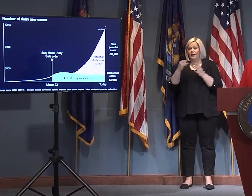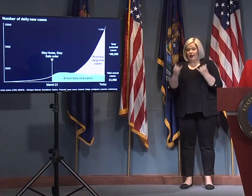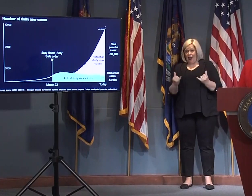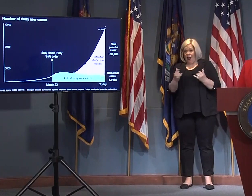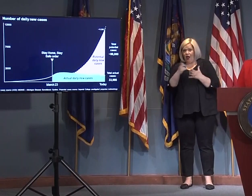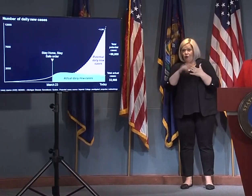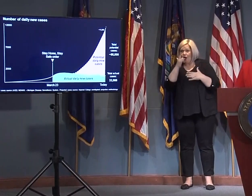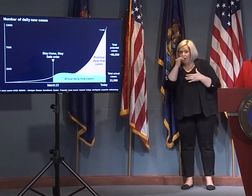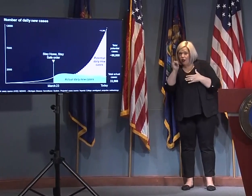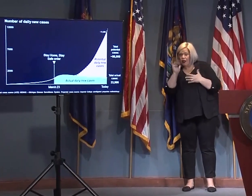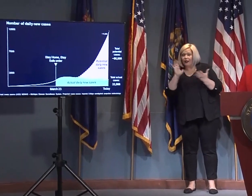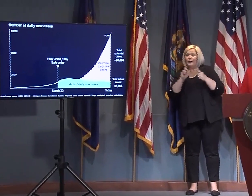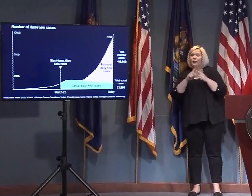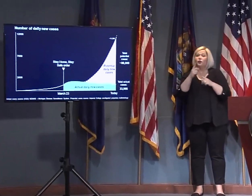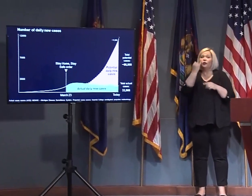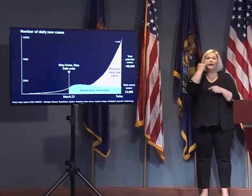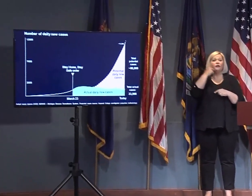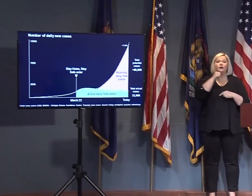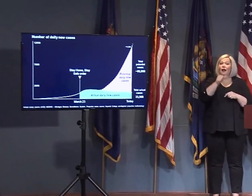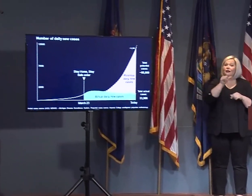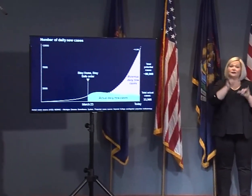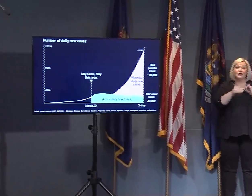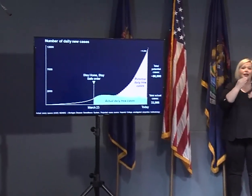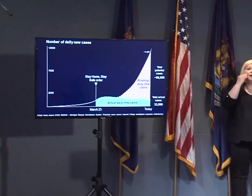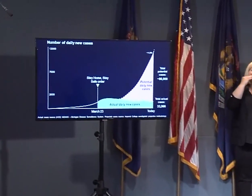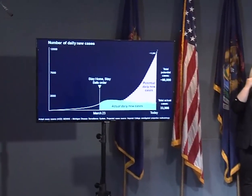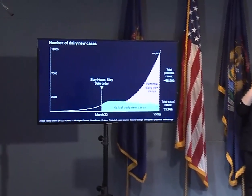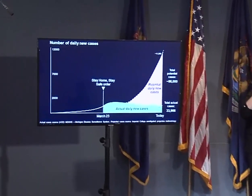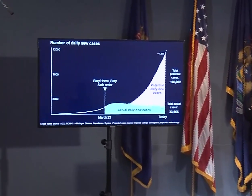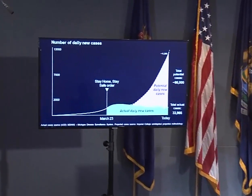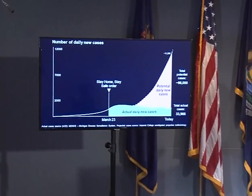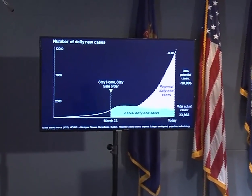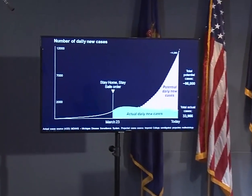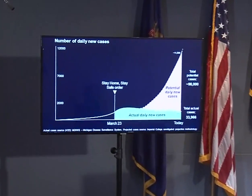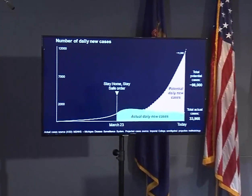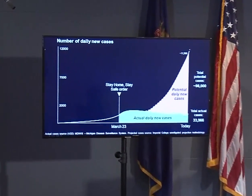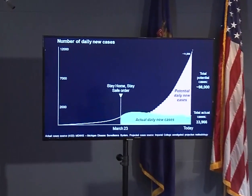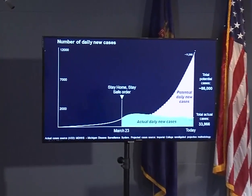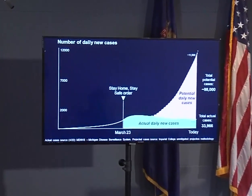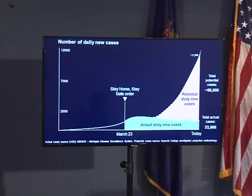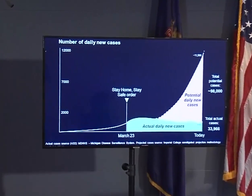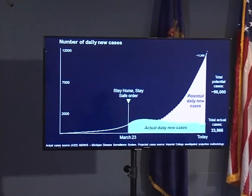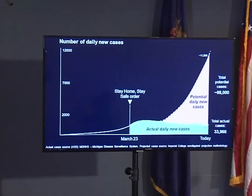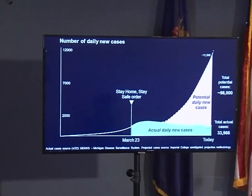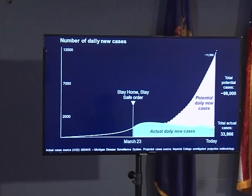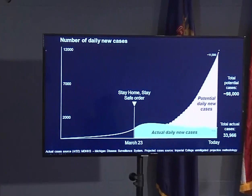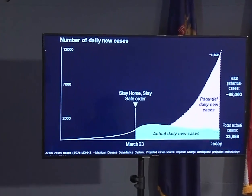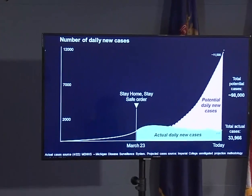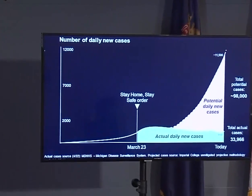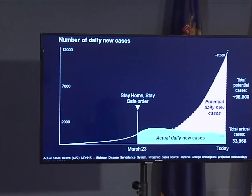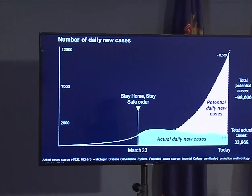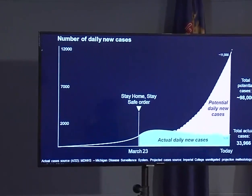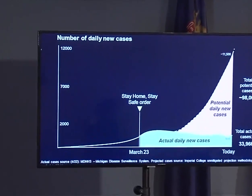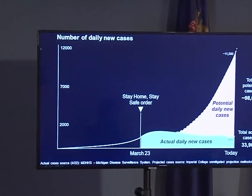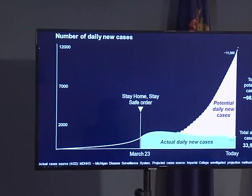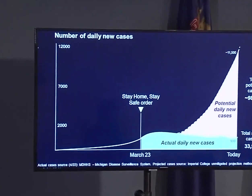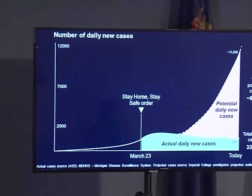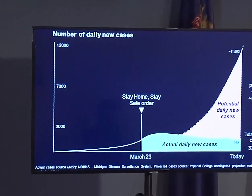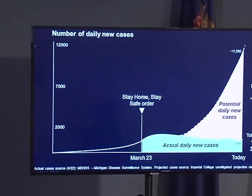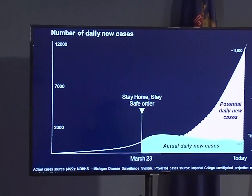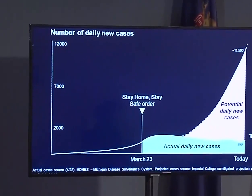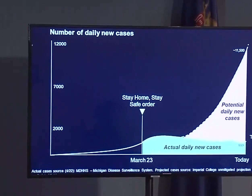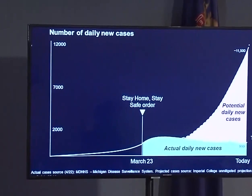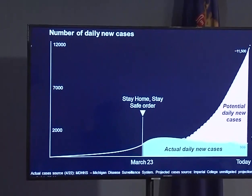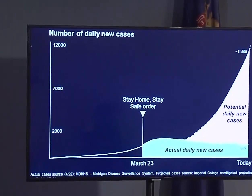versus where we would be if we hadn't taken aggressive action to fight this virus. This shows that the